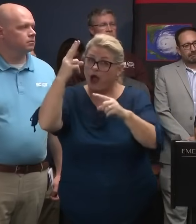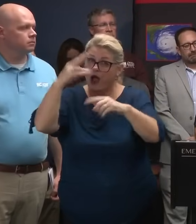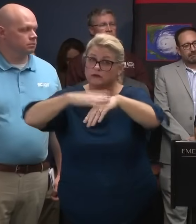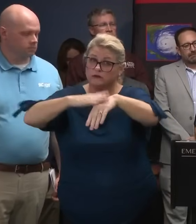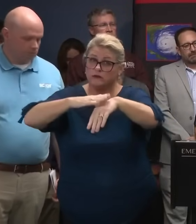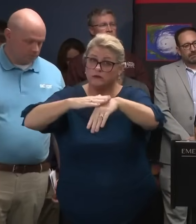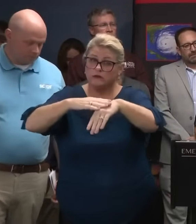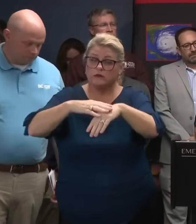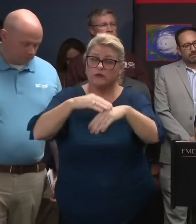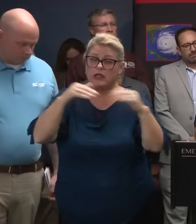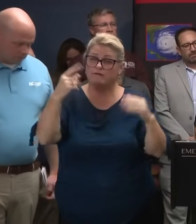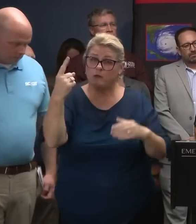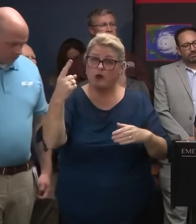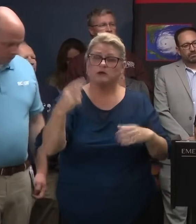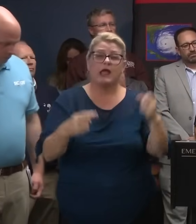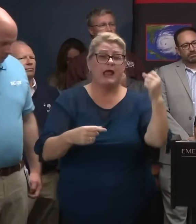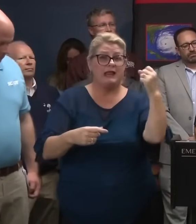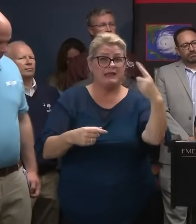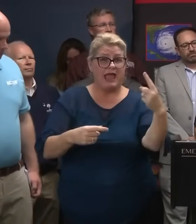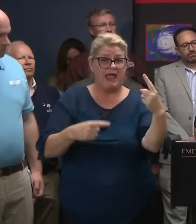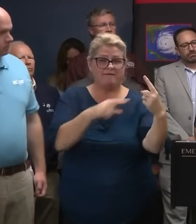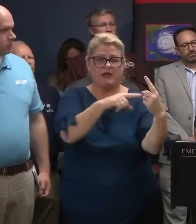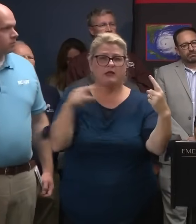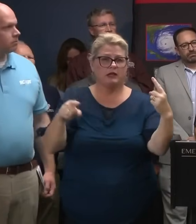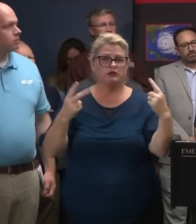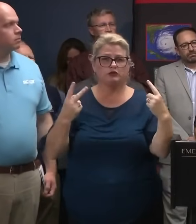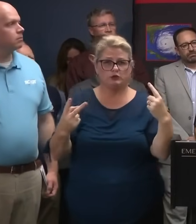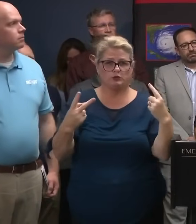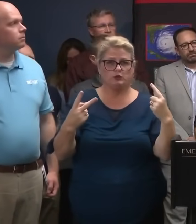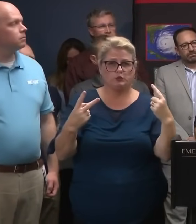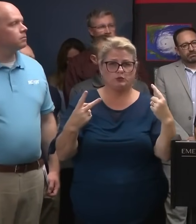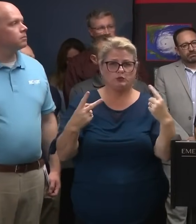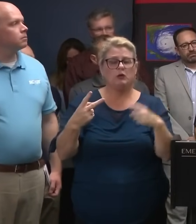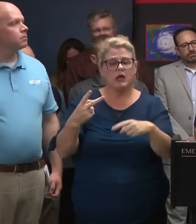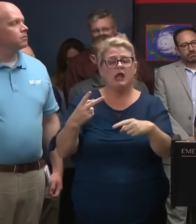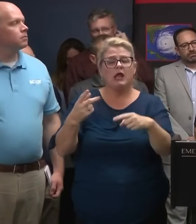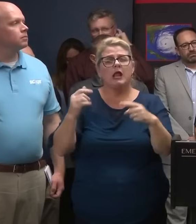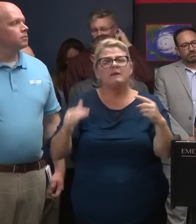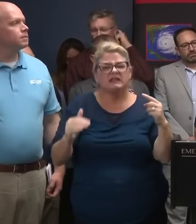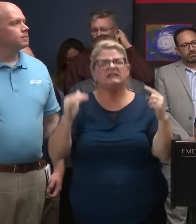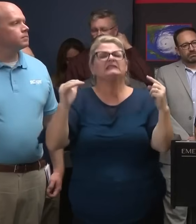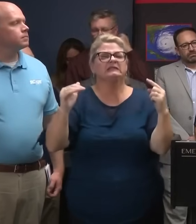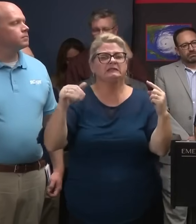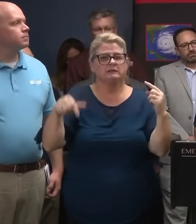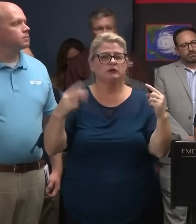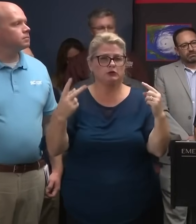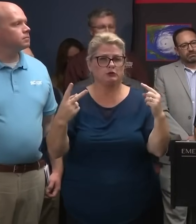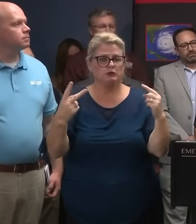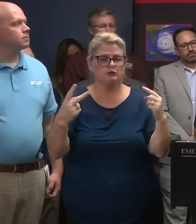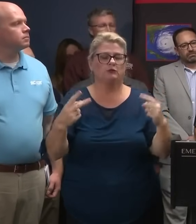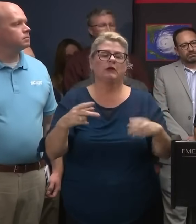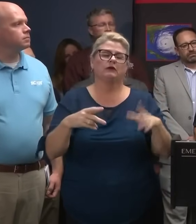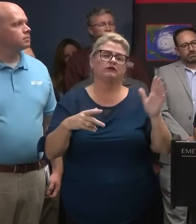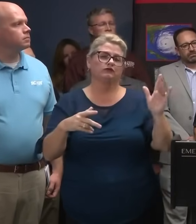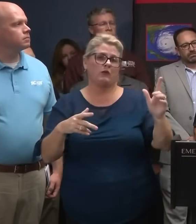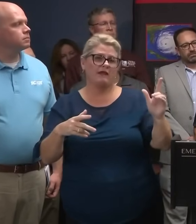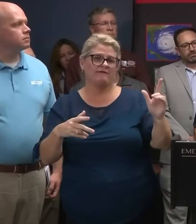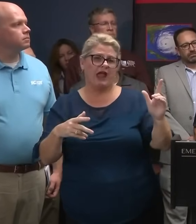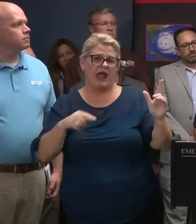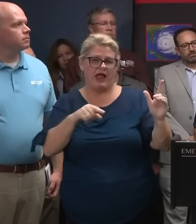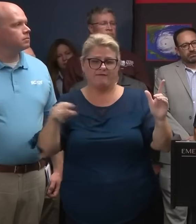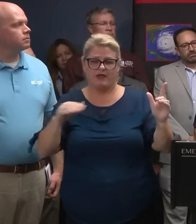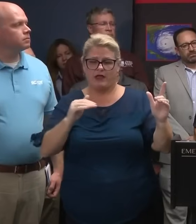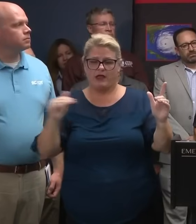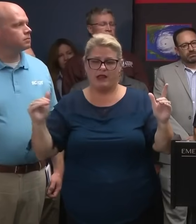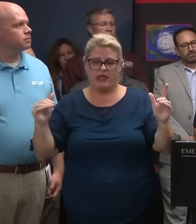alert, 11 at operating condition number 2, which is the enhanced level of awareness, and 25 are at